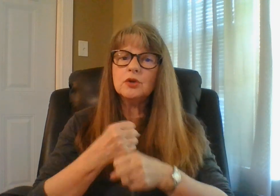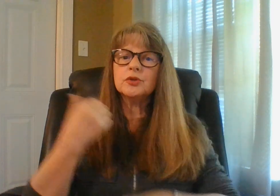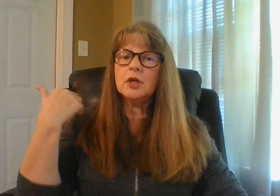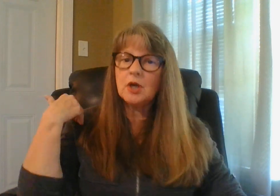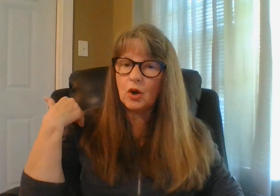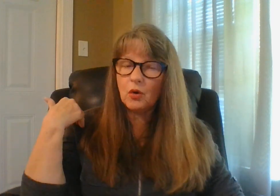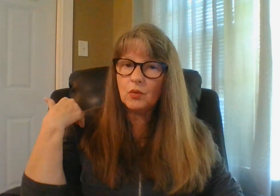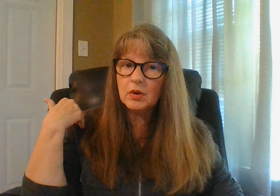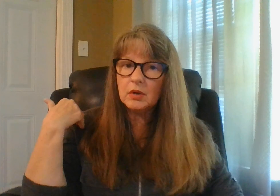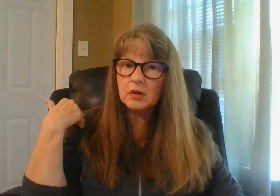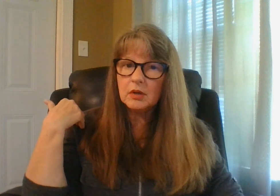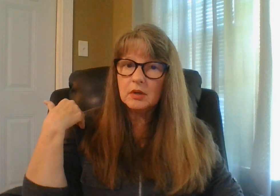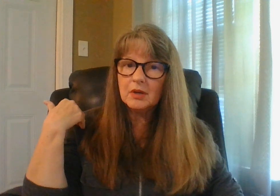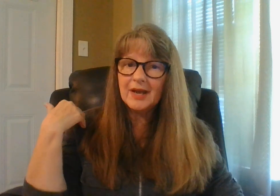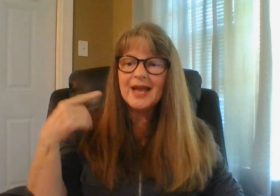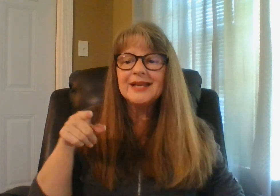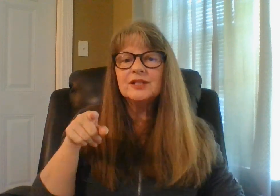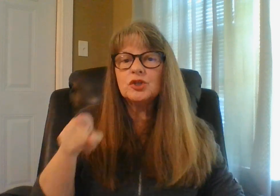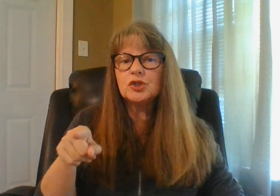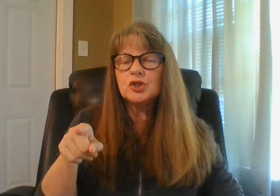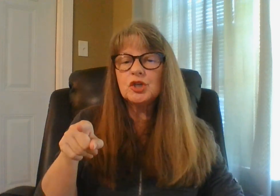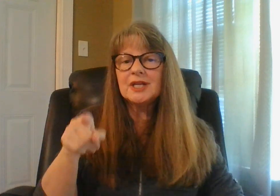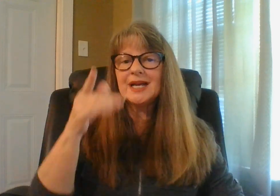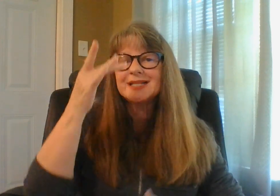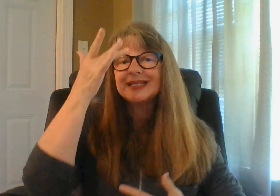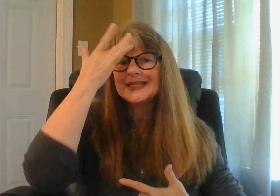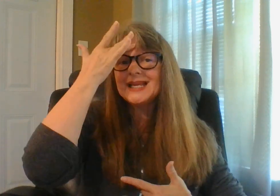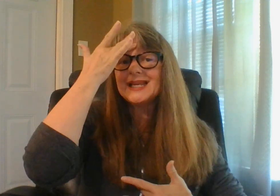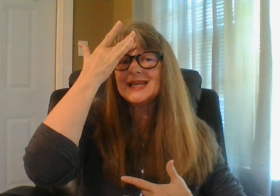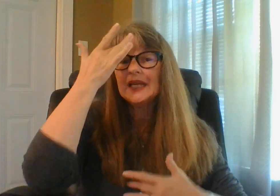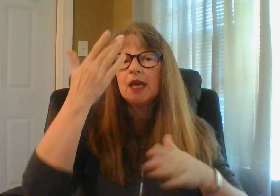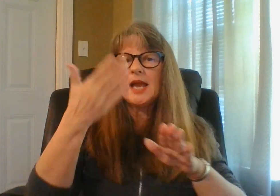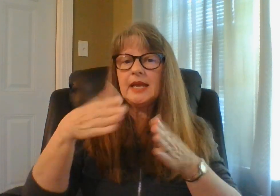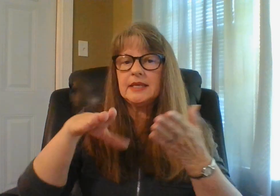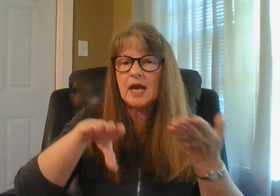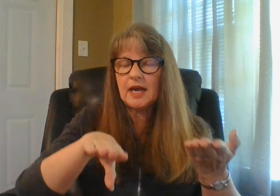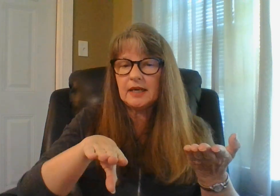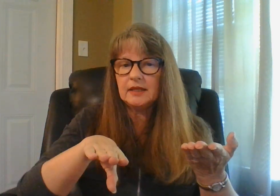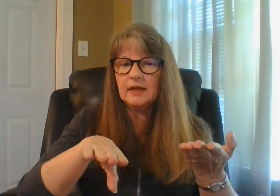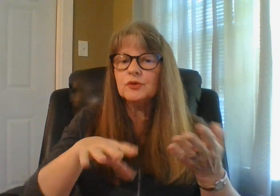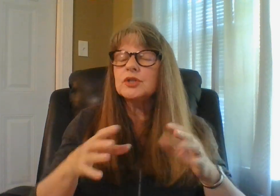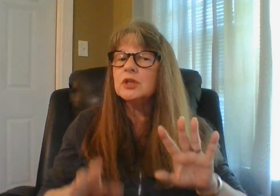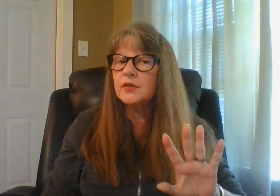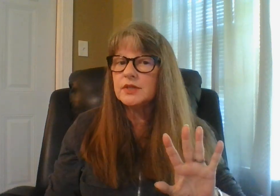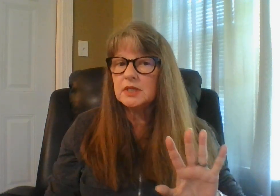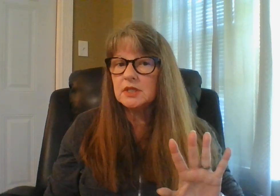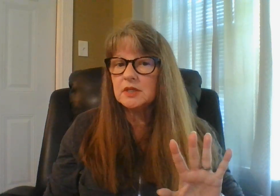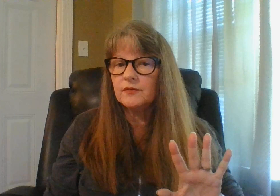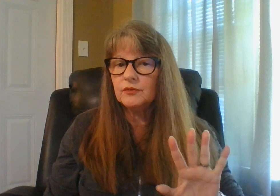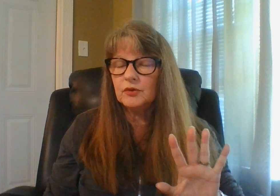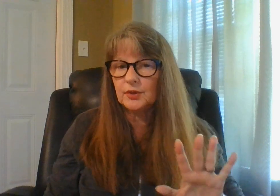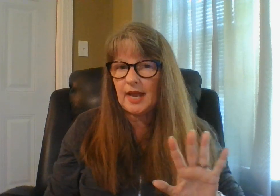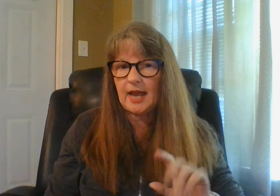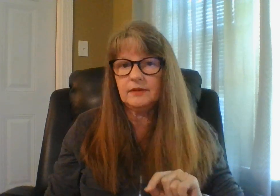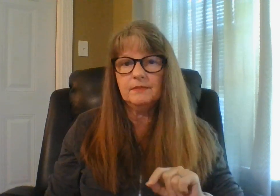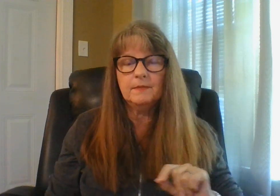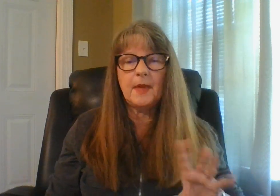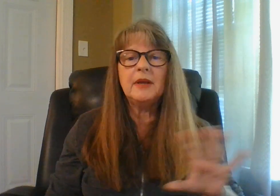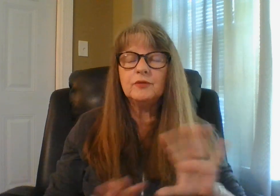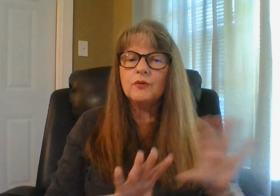years ago, she got sick and died. If you're still on the sentence of your cat, I mean, if you've